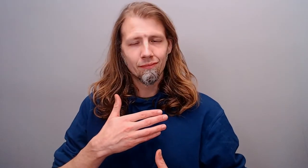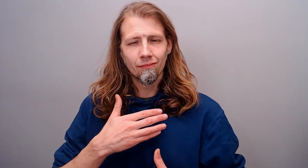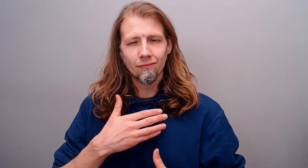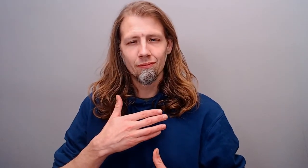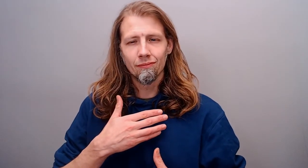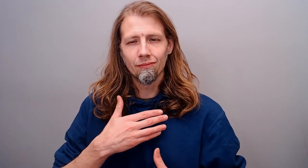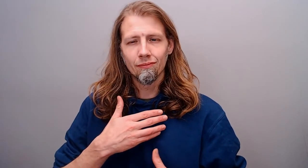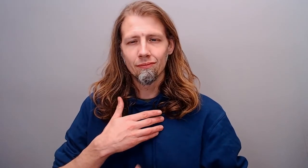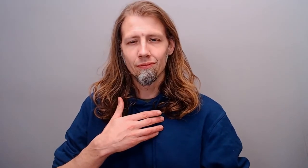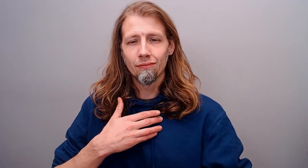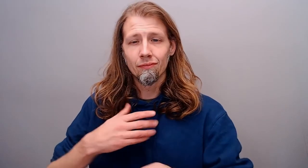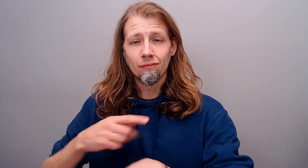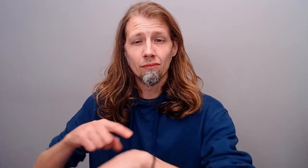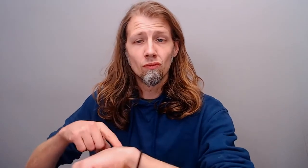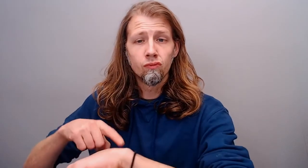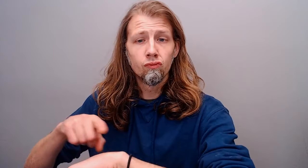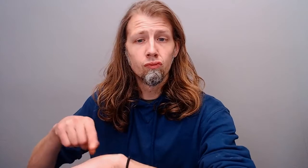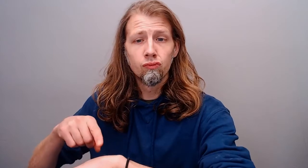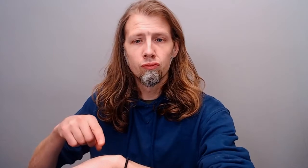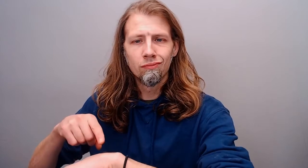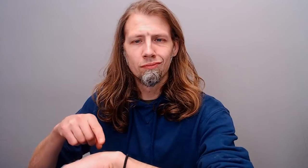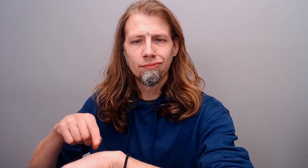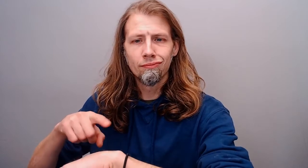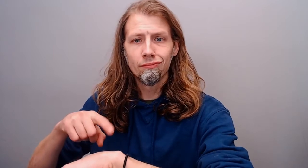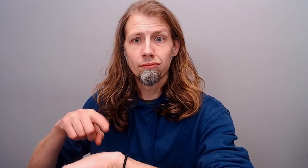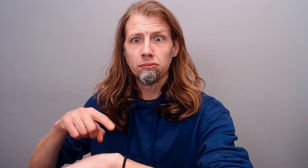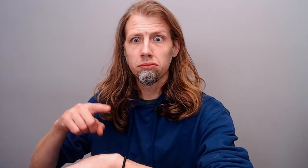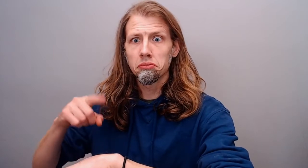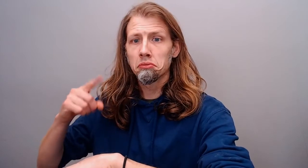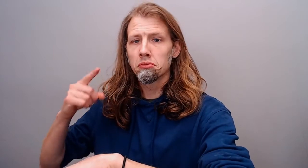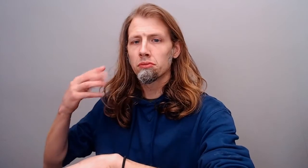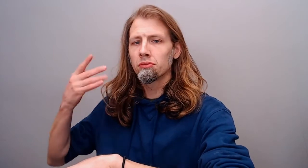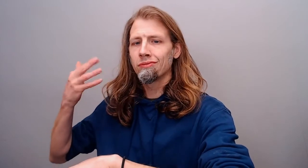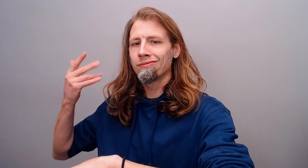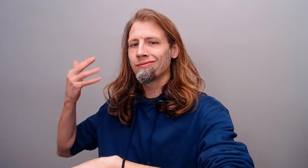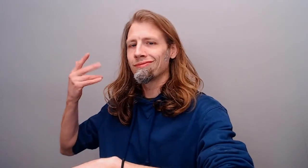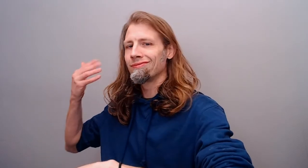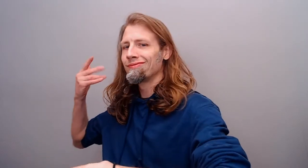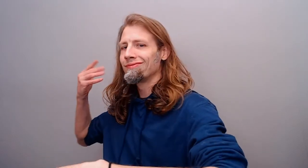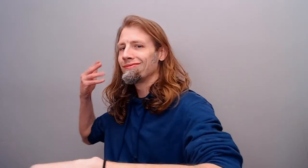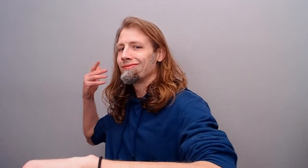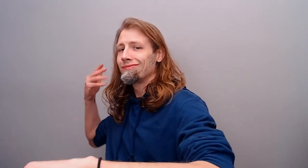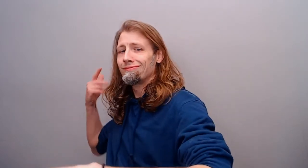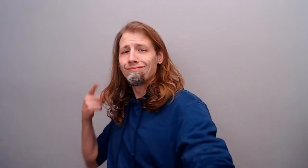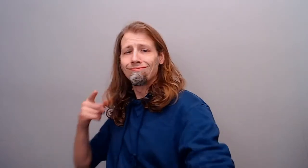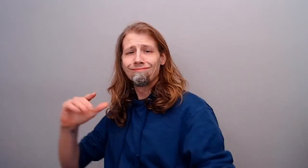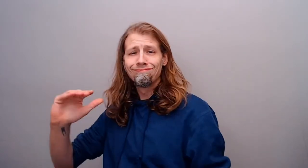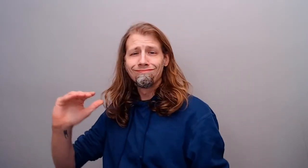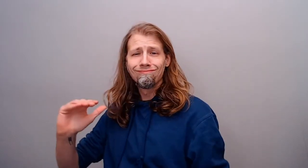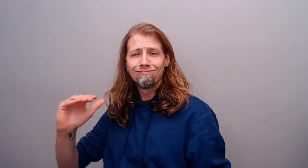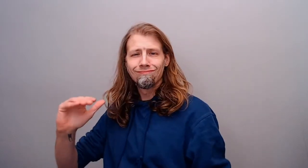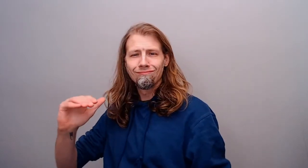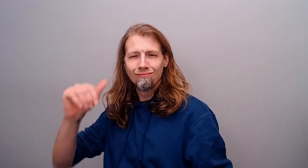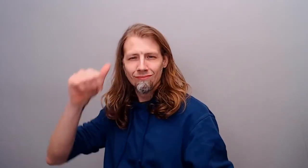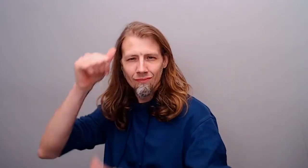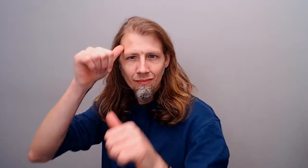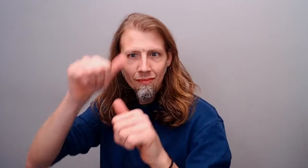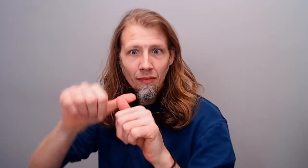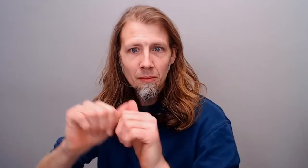Let's all take a deep breath and turn back the clock to when we were children. Do you remember how it felt to navigate